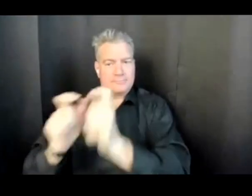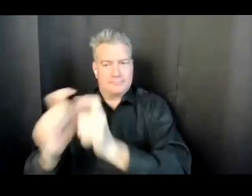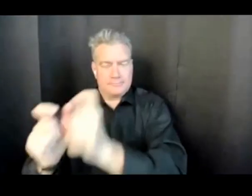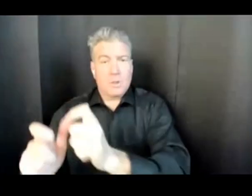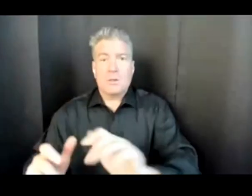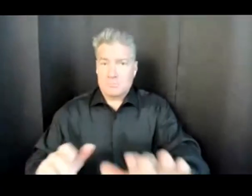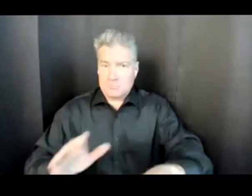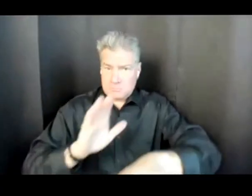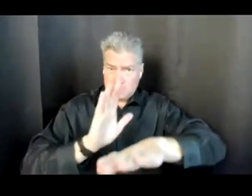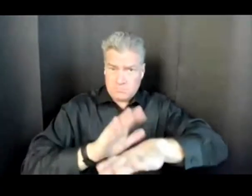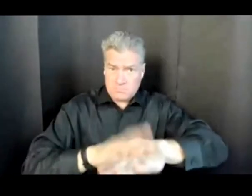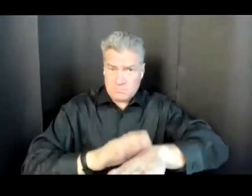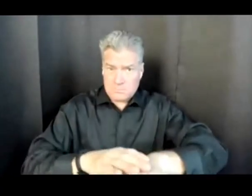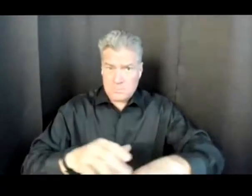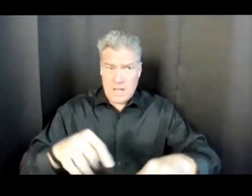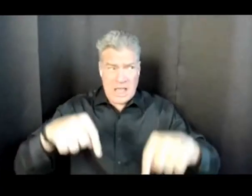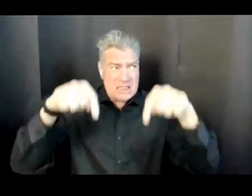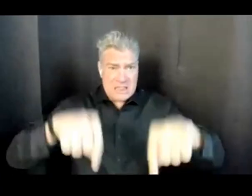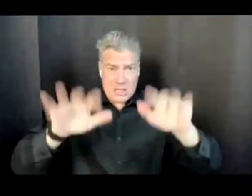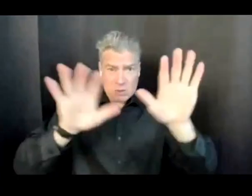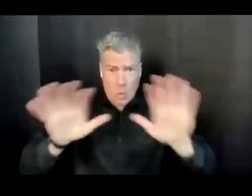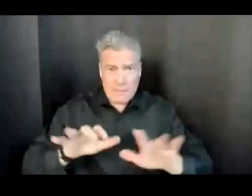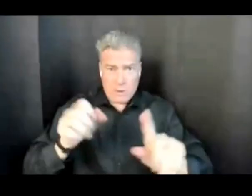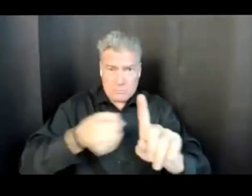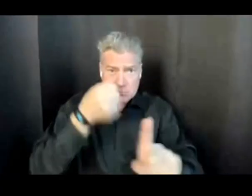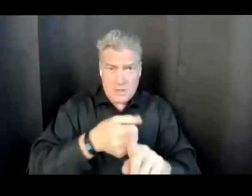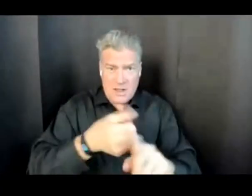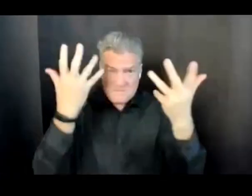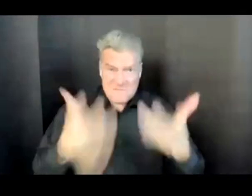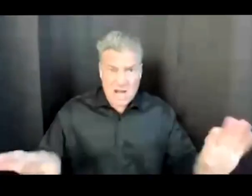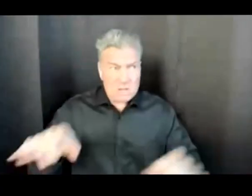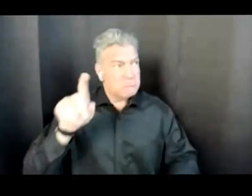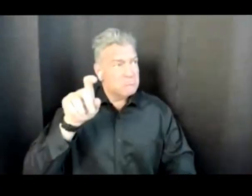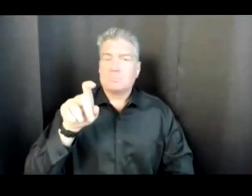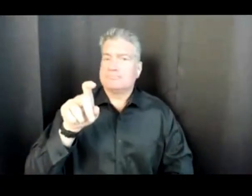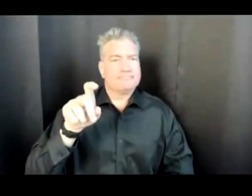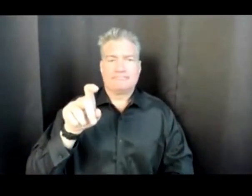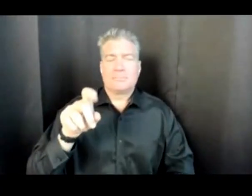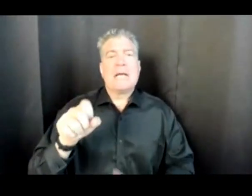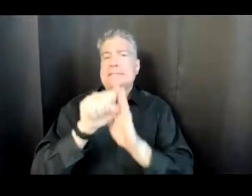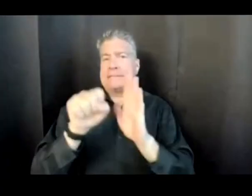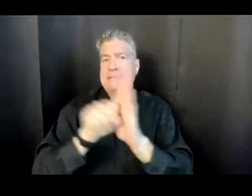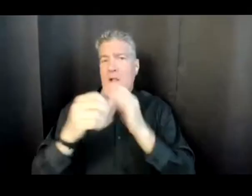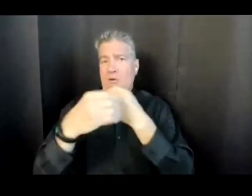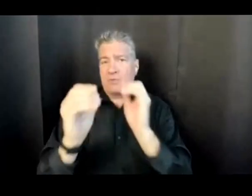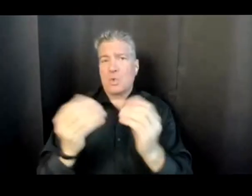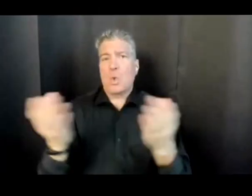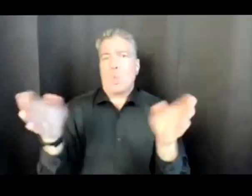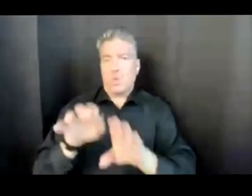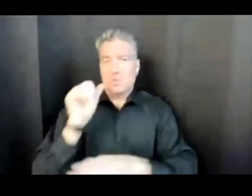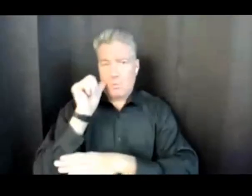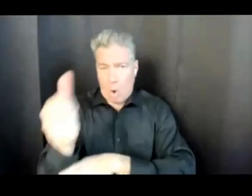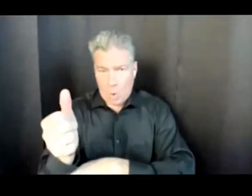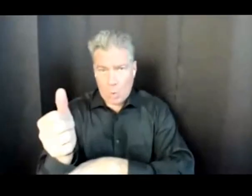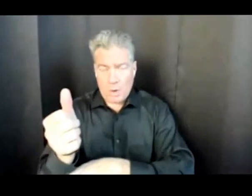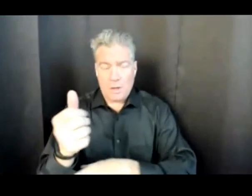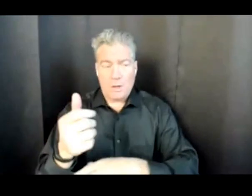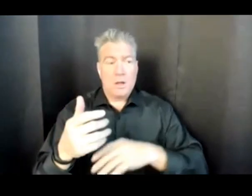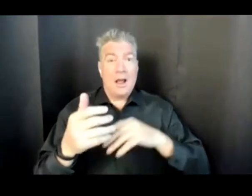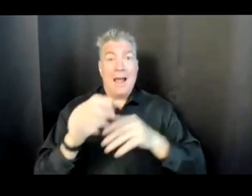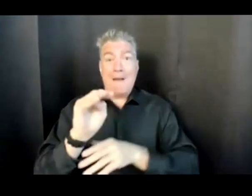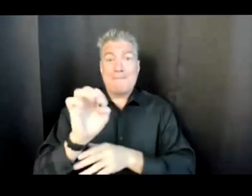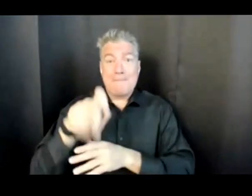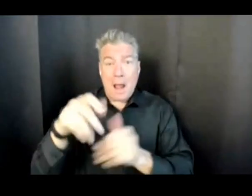event. State offices in the northern half of the state will be closed tomorrow. The map with specific counties is available on